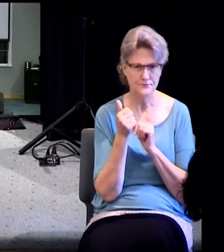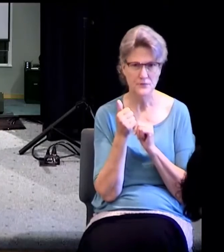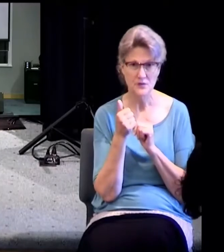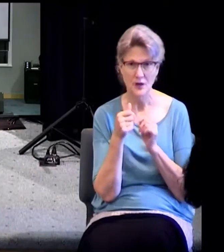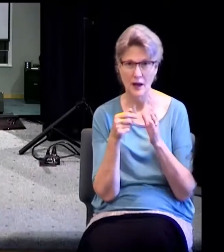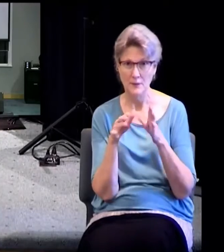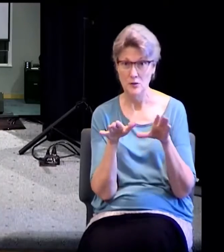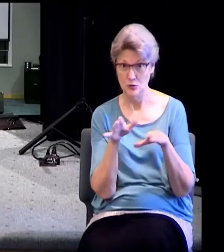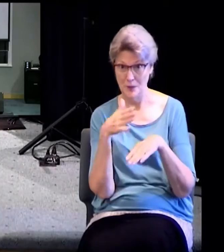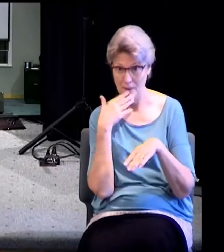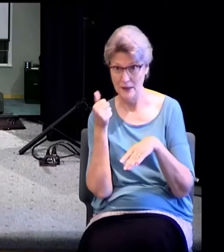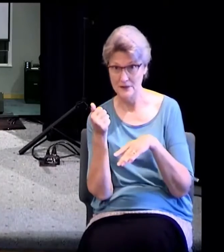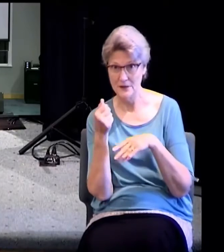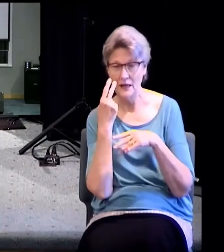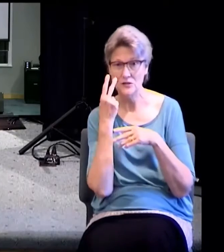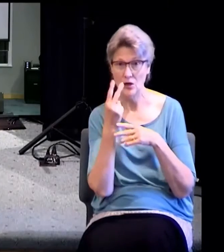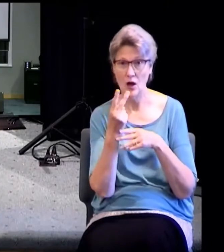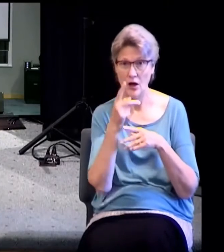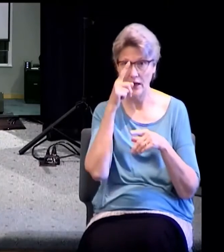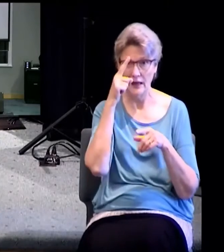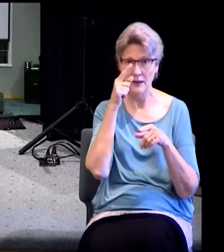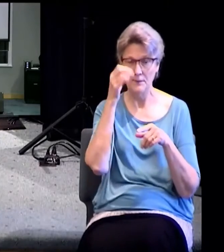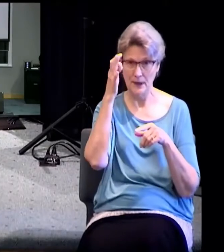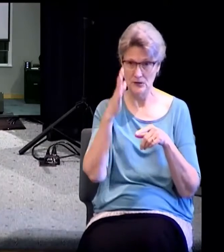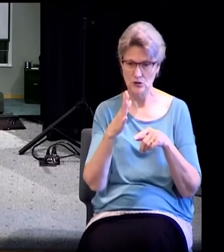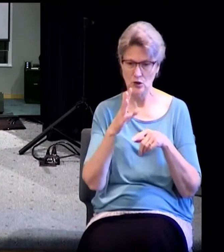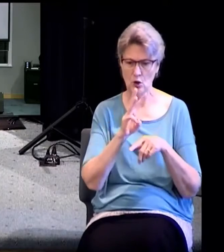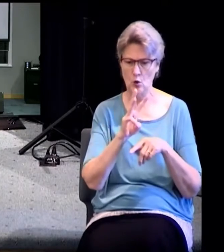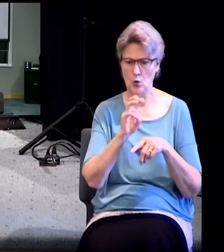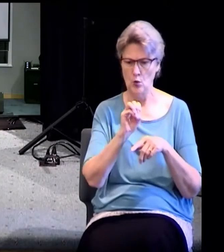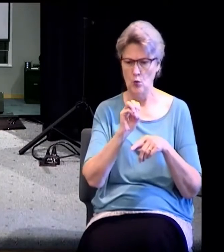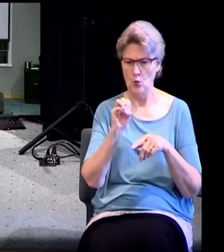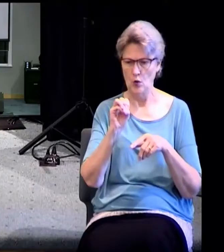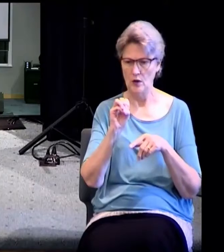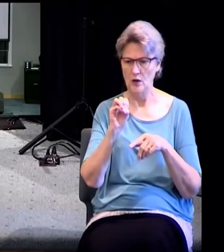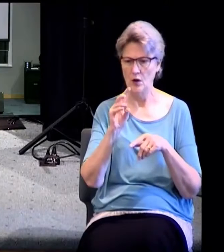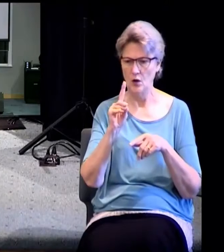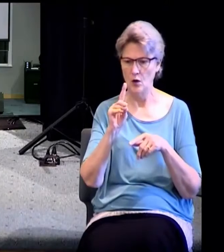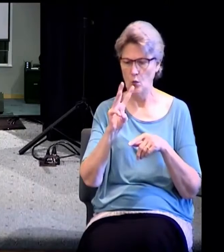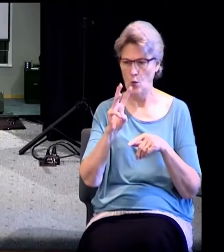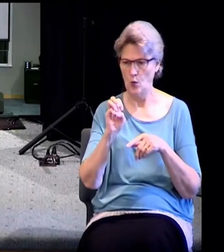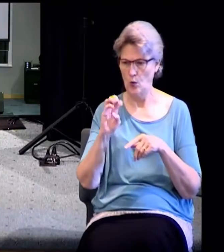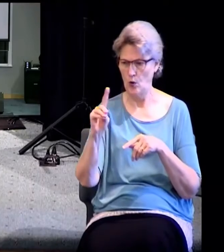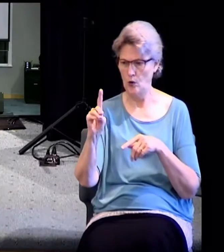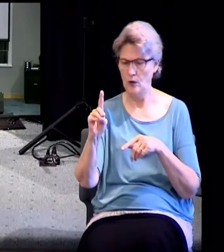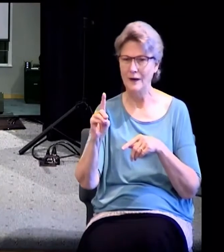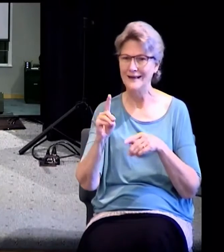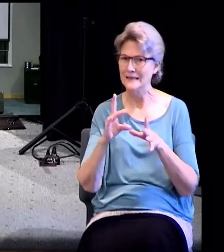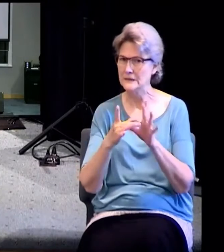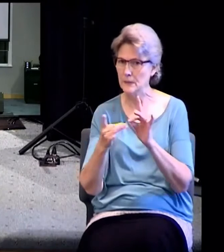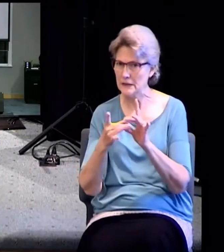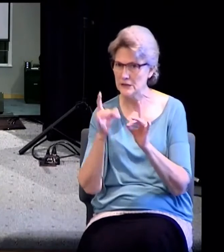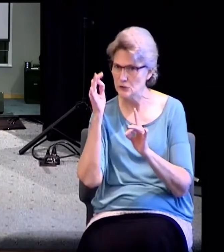I saw in Brother Woodward's lesson, there's an inscription above Jesus on the